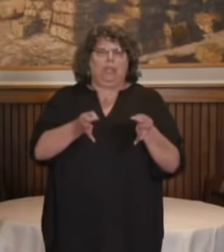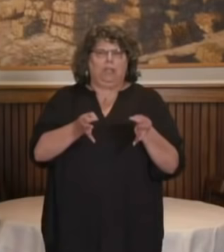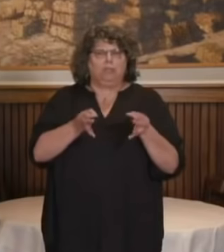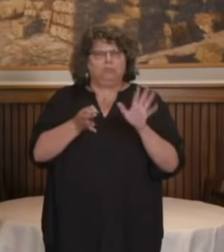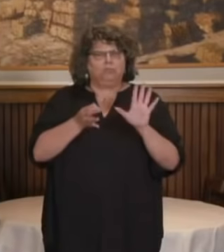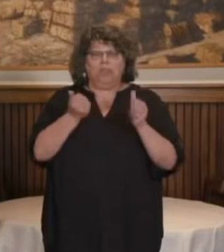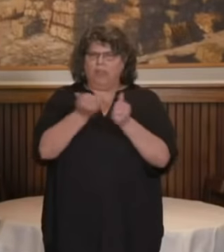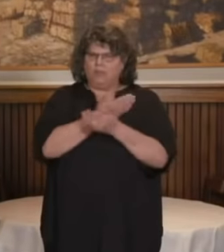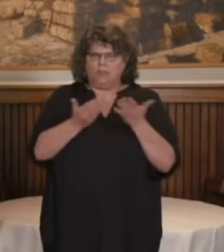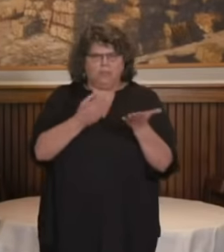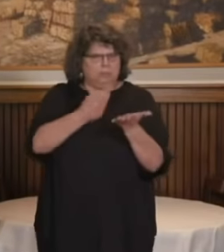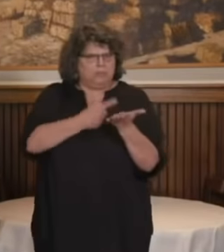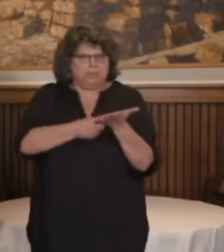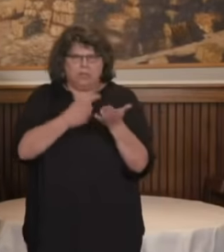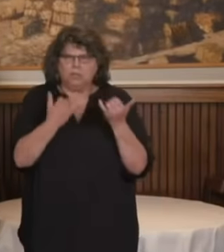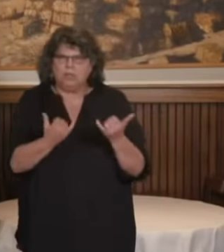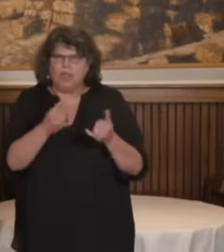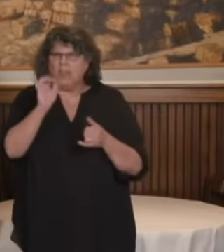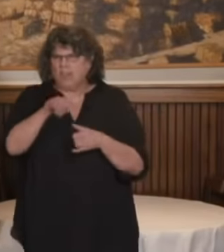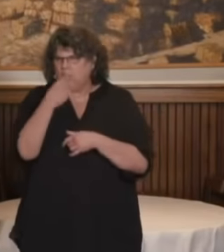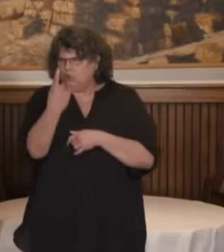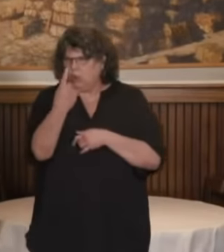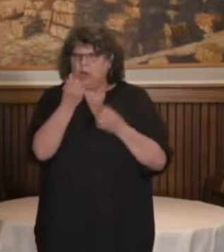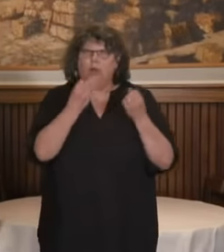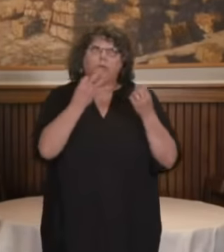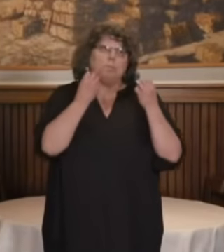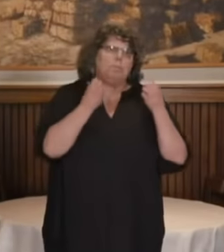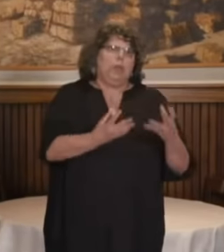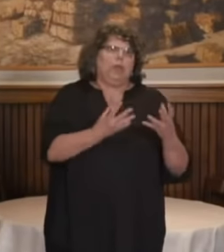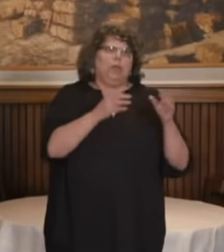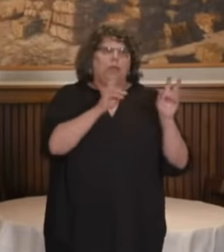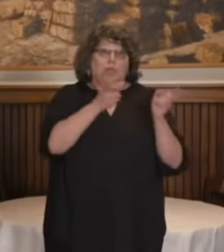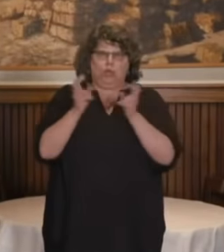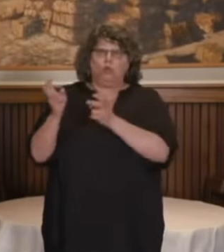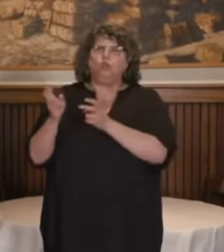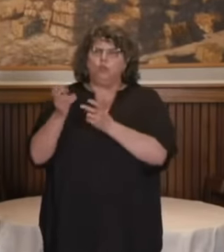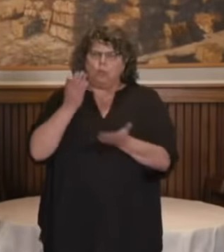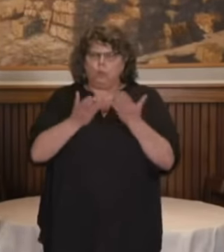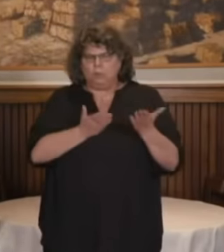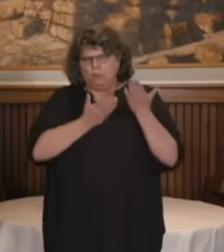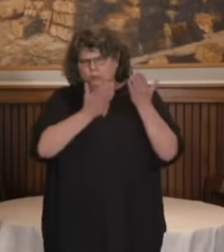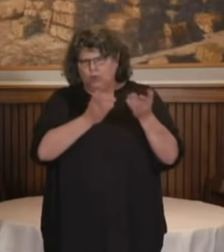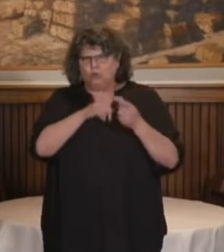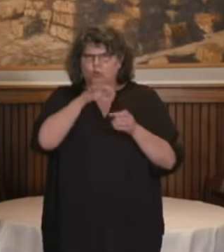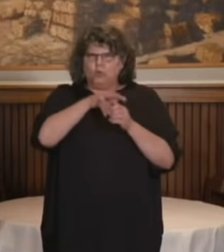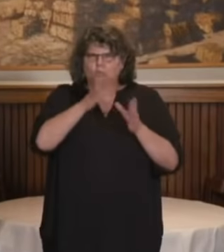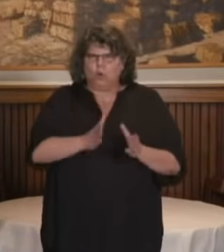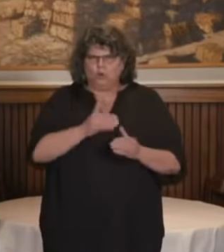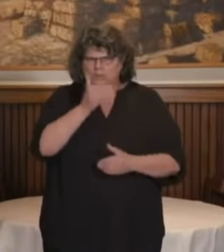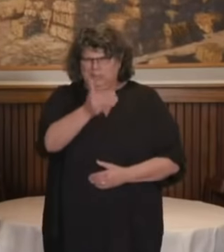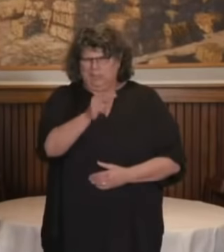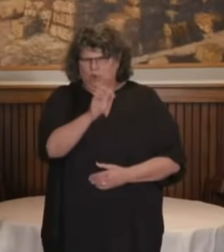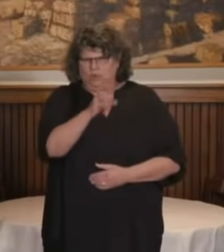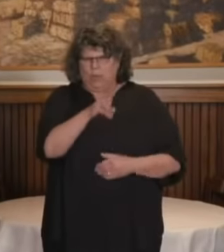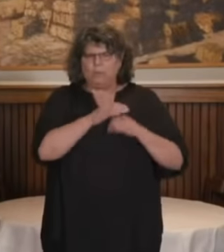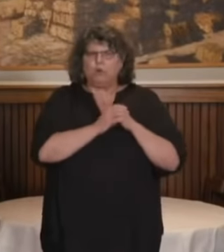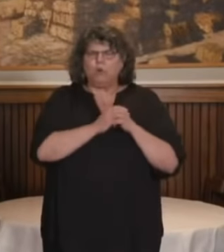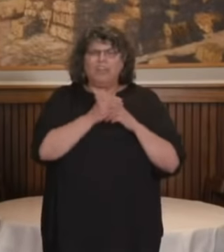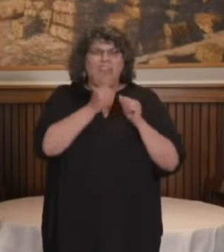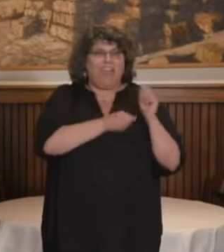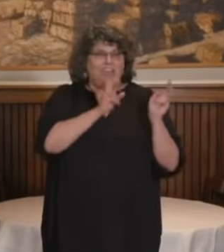one of many issues that are likely to be presented to the voters in November. Each